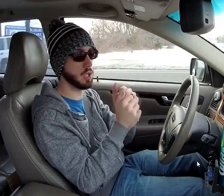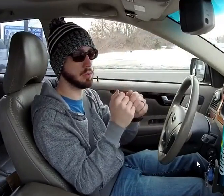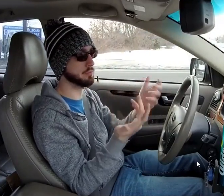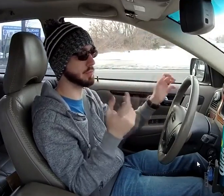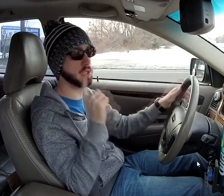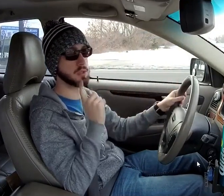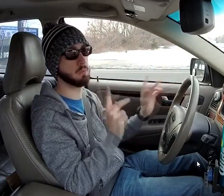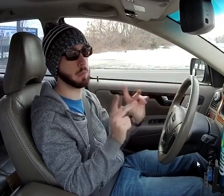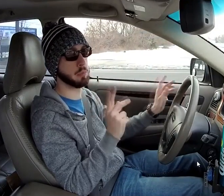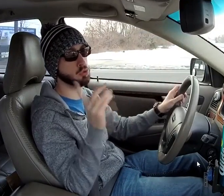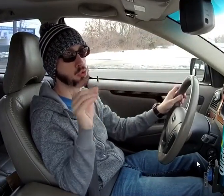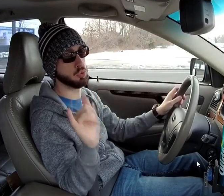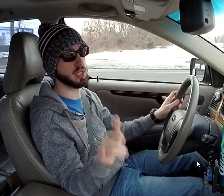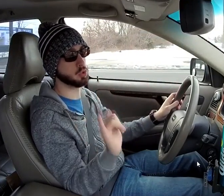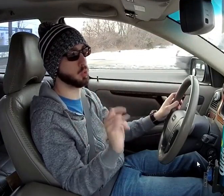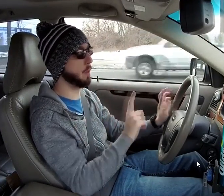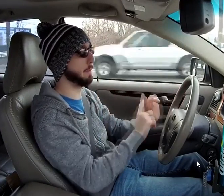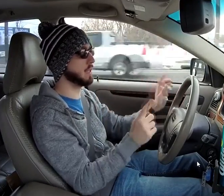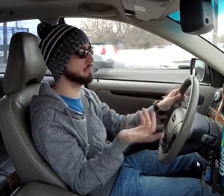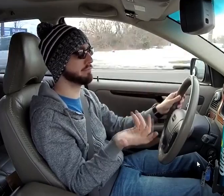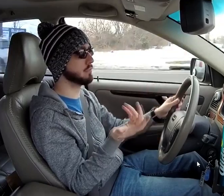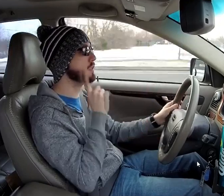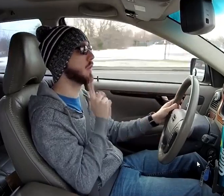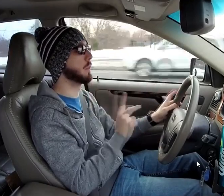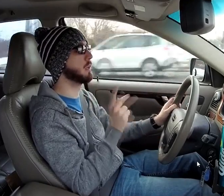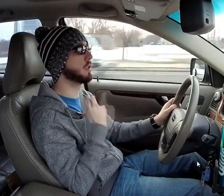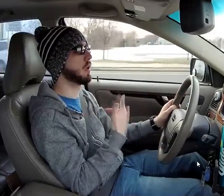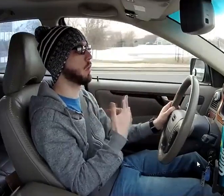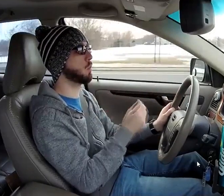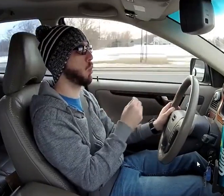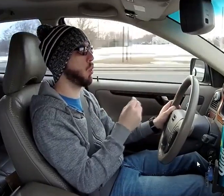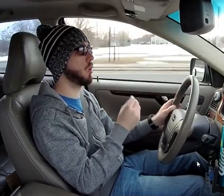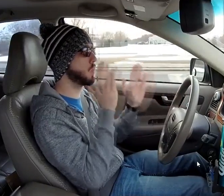hearing people have texting, the radio. I mean, deaf people do that too, but